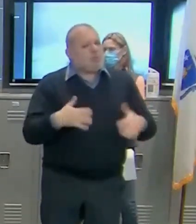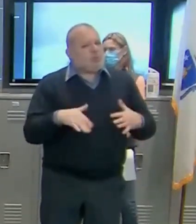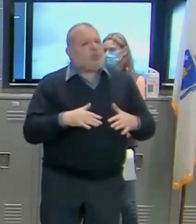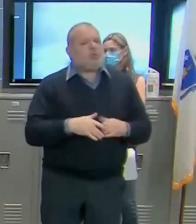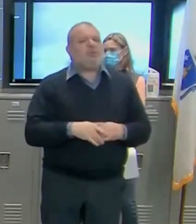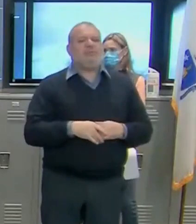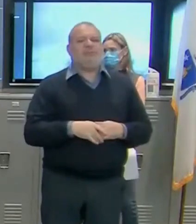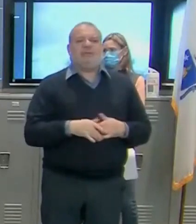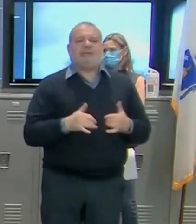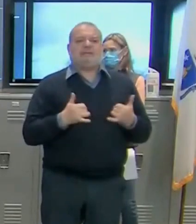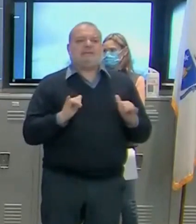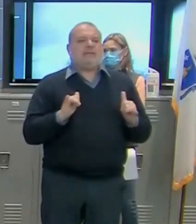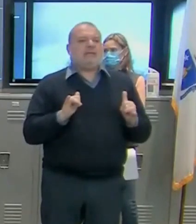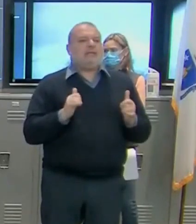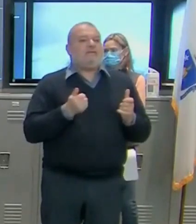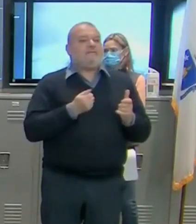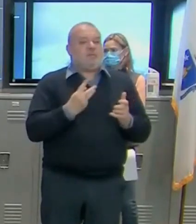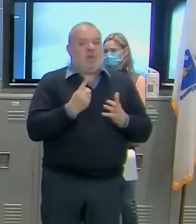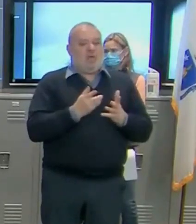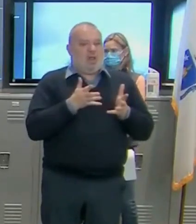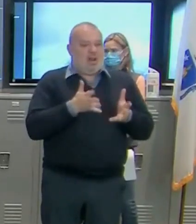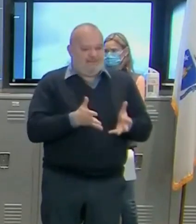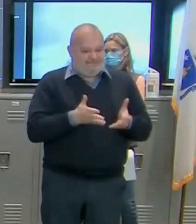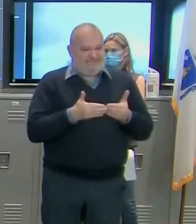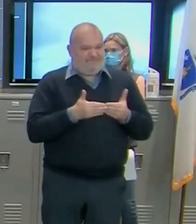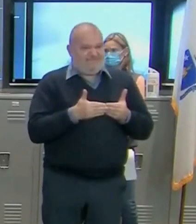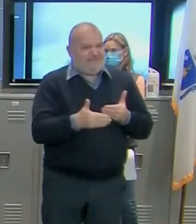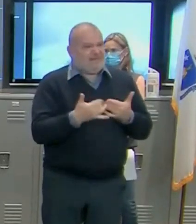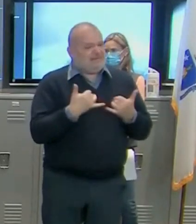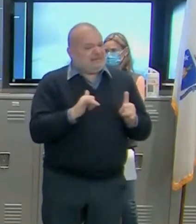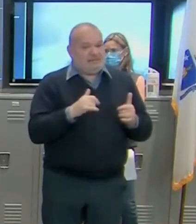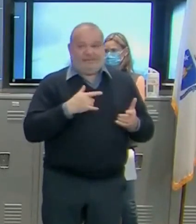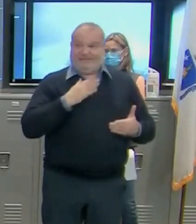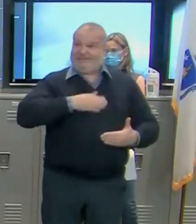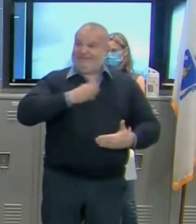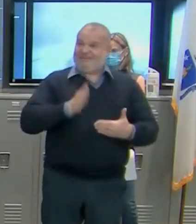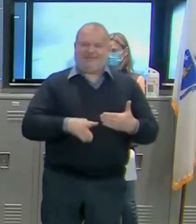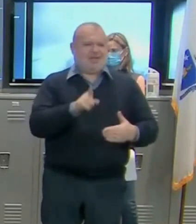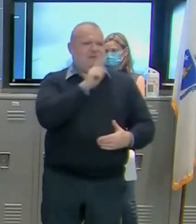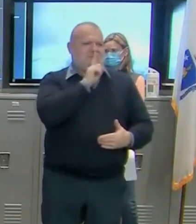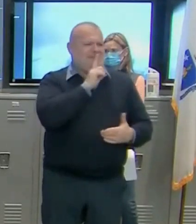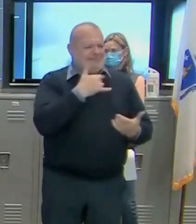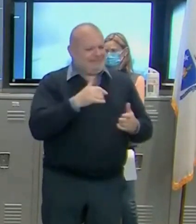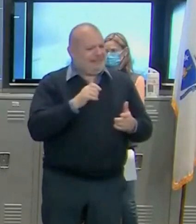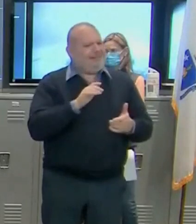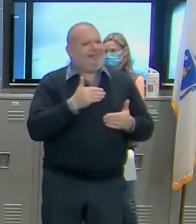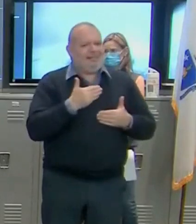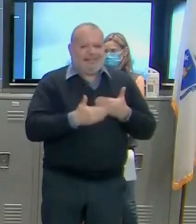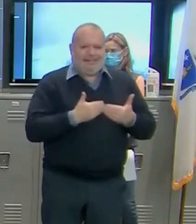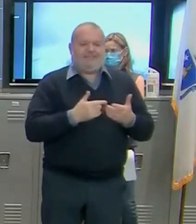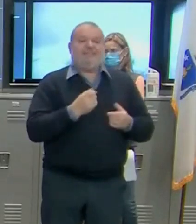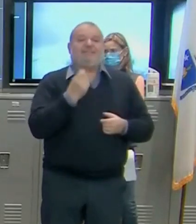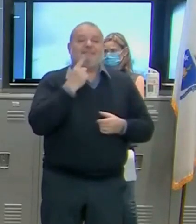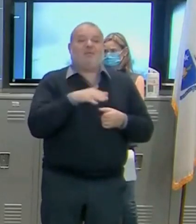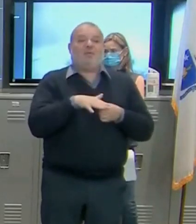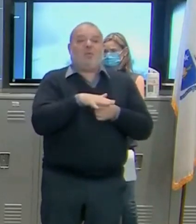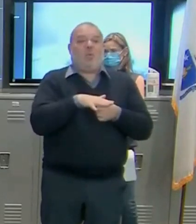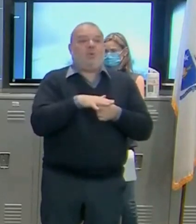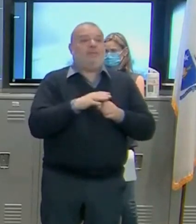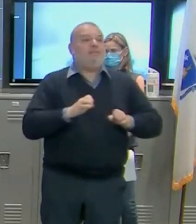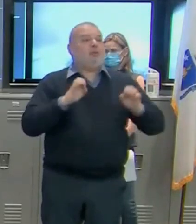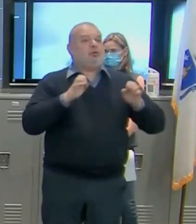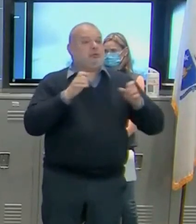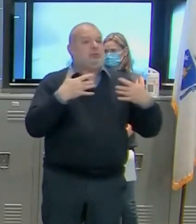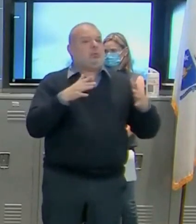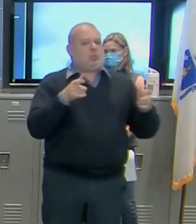of this. I want to take a moment to thank all of our local emergency management, public safety, and